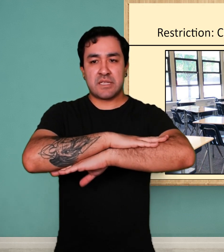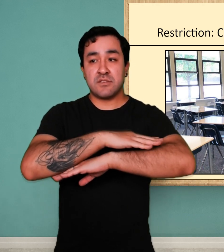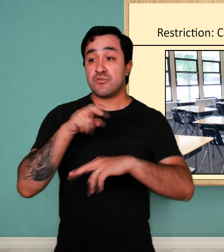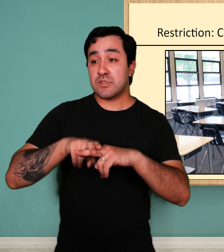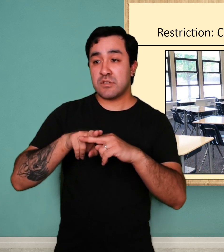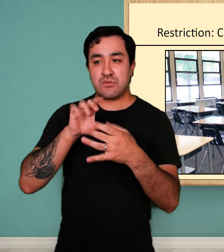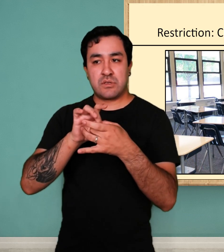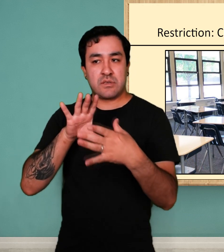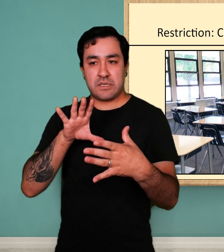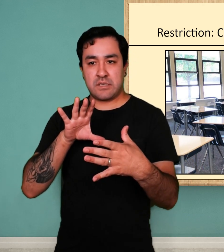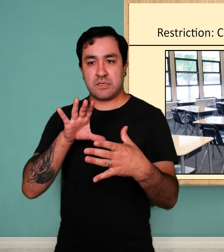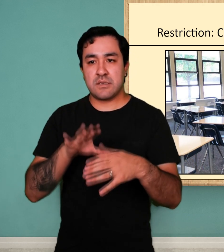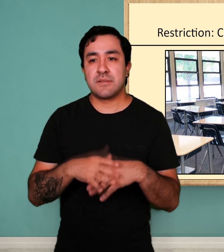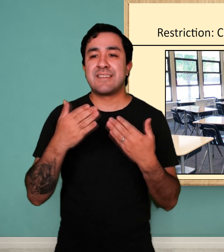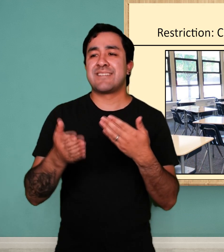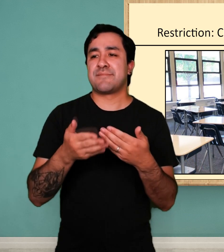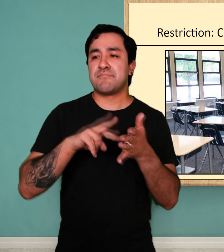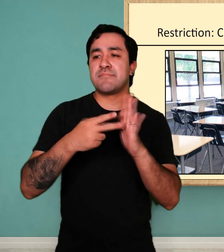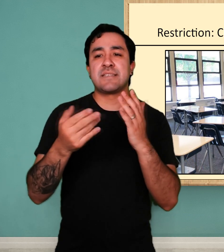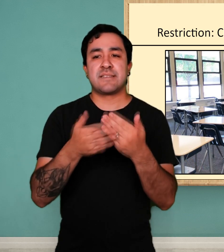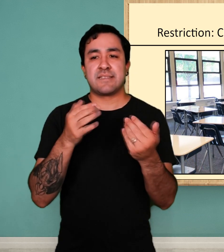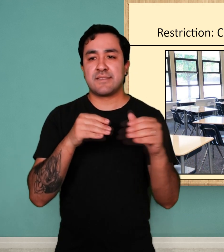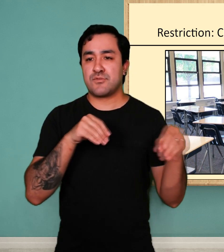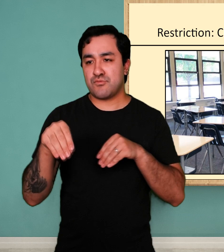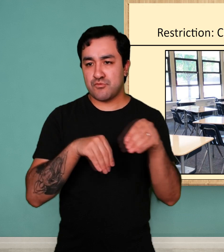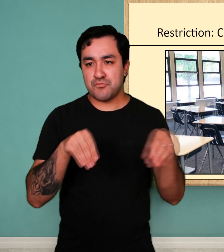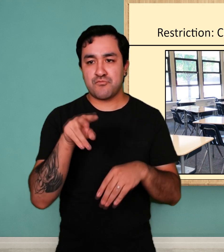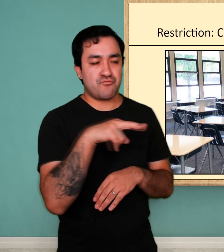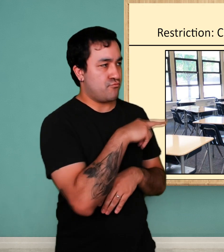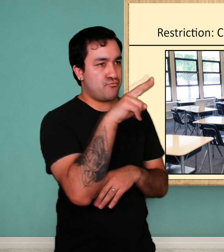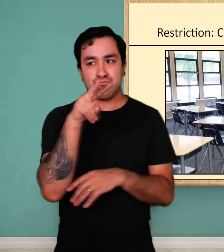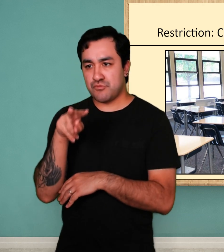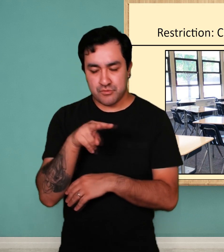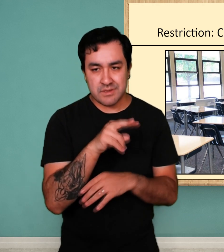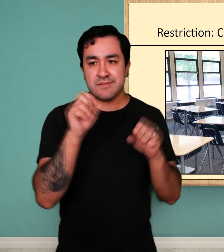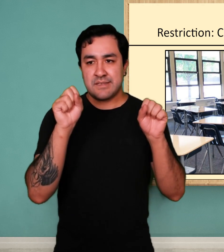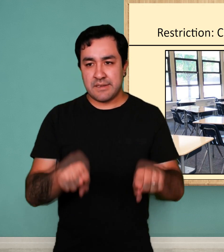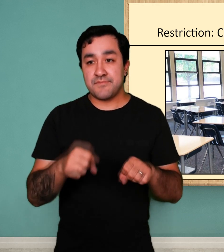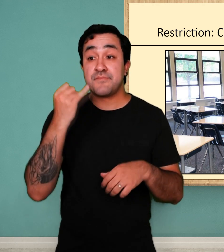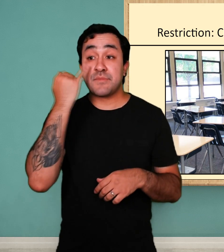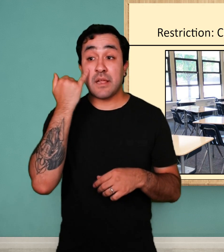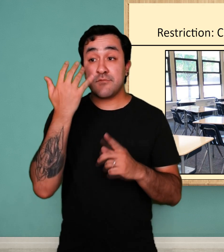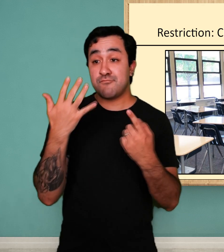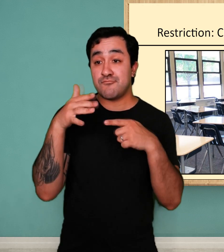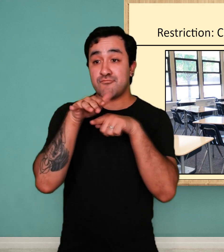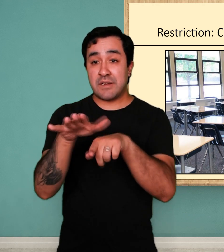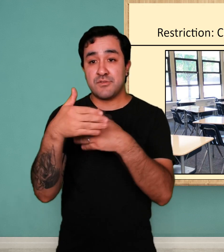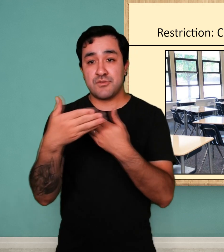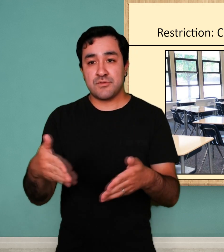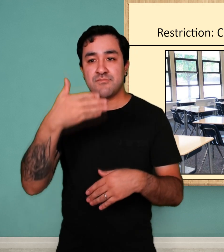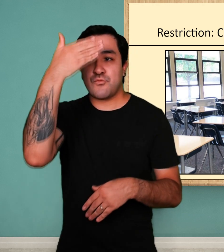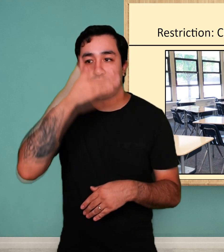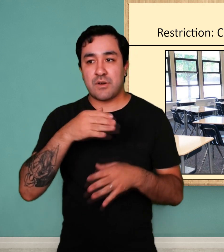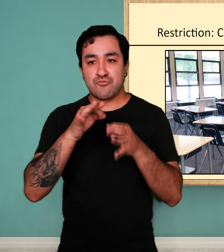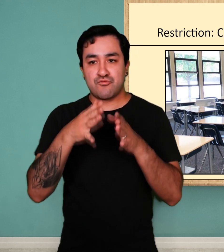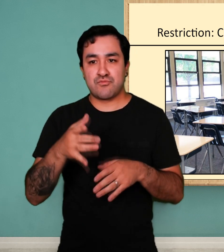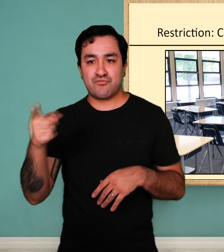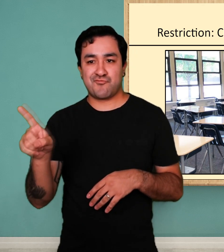detached. Although students cannot easily see their peers, they can move their chairs to see them. If this was a mainstream classroom,